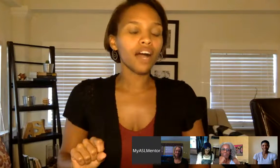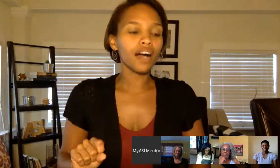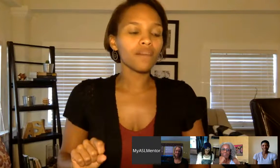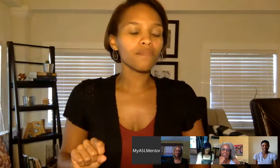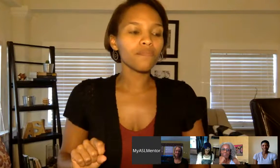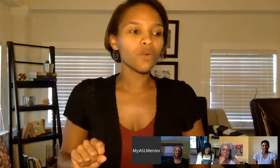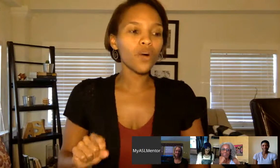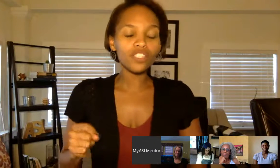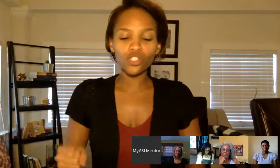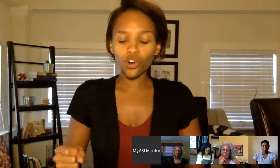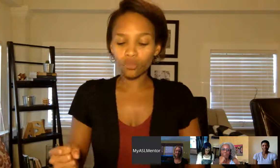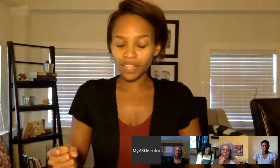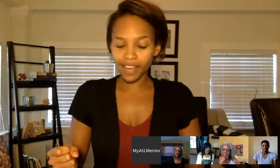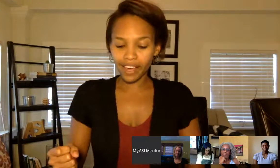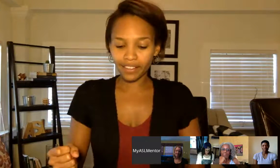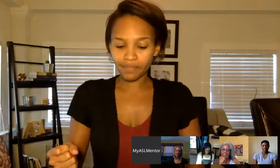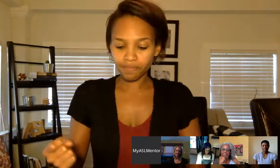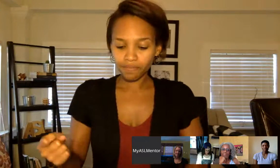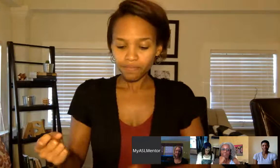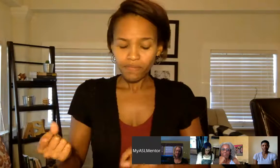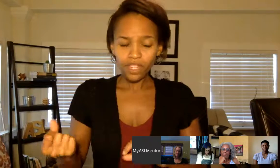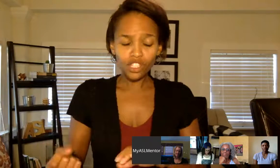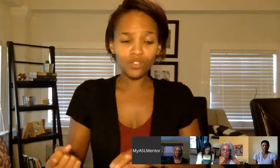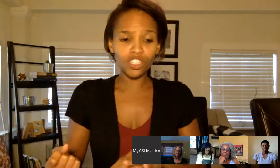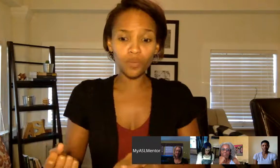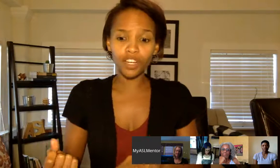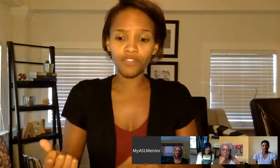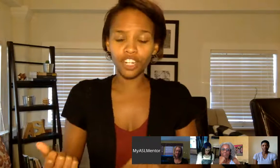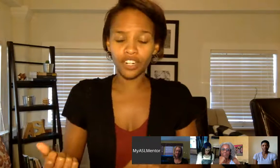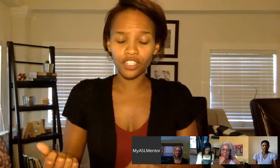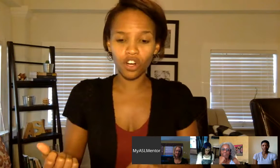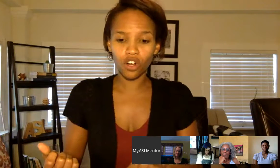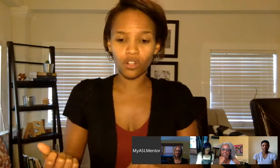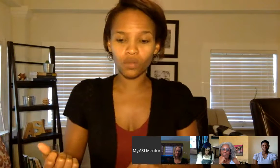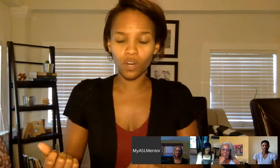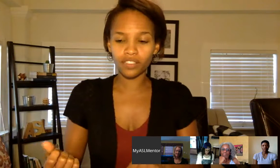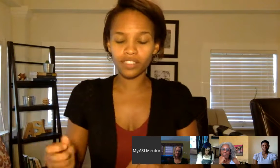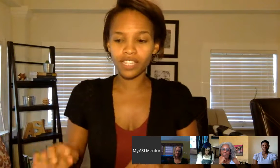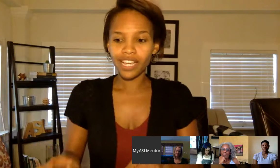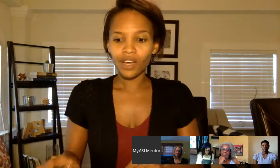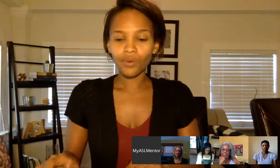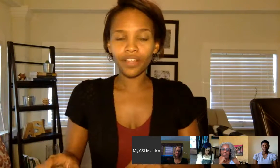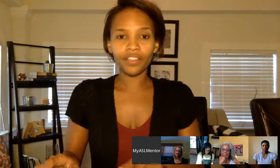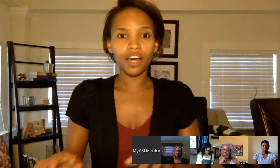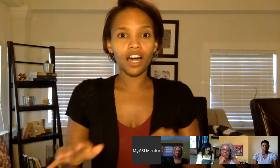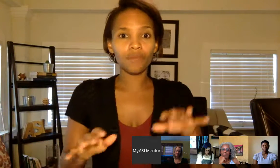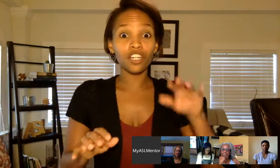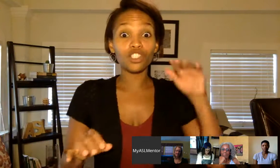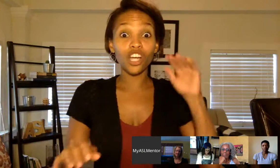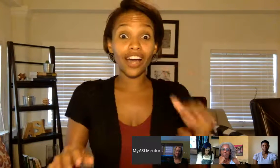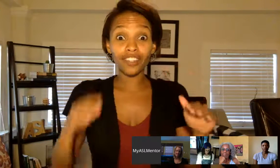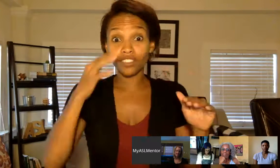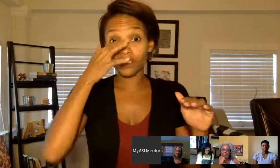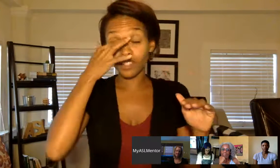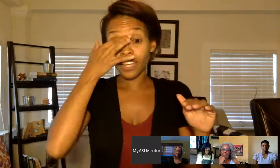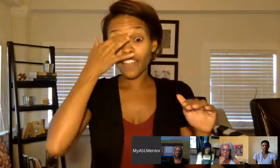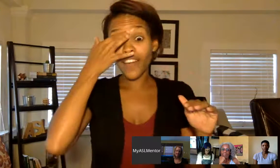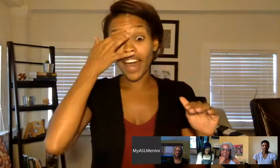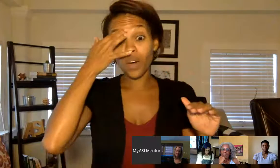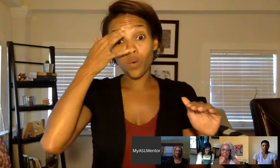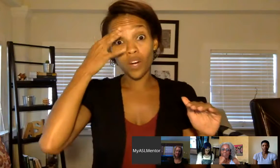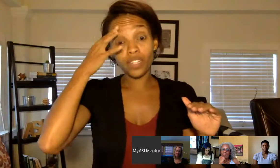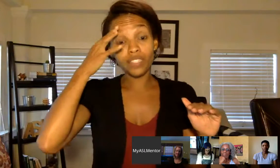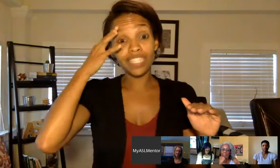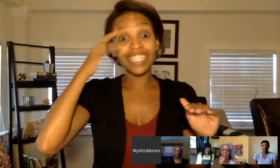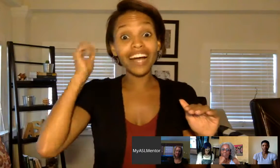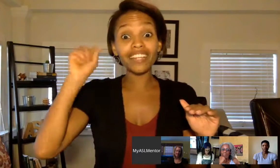she once told me that she was interpreting a VRS call once with a child